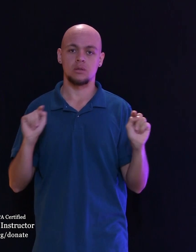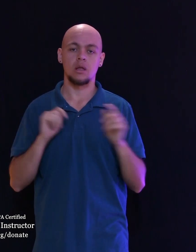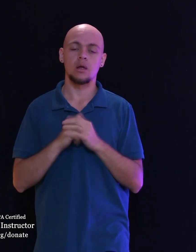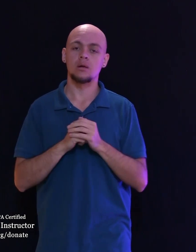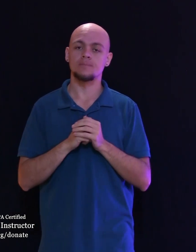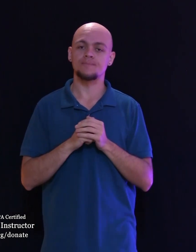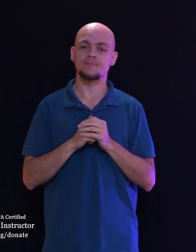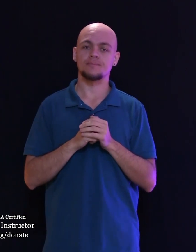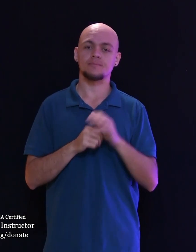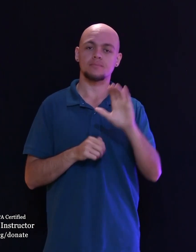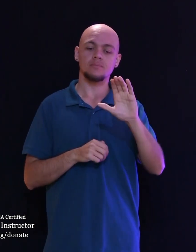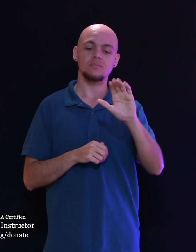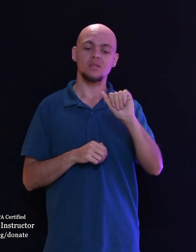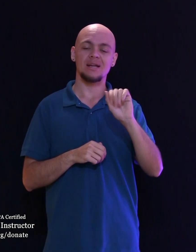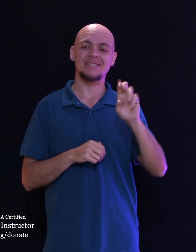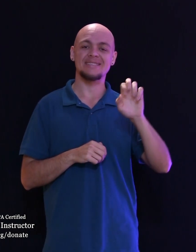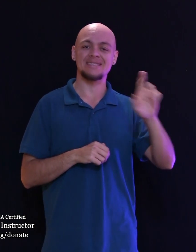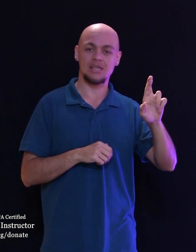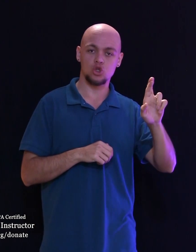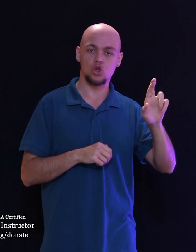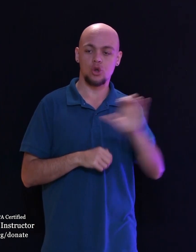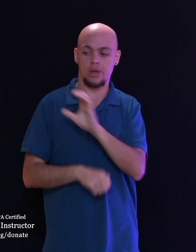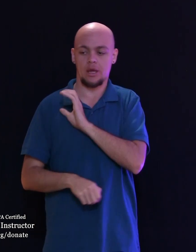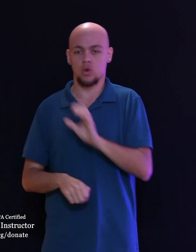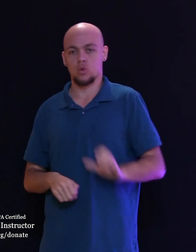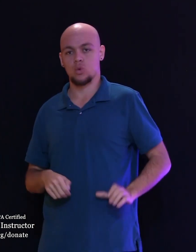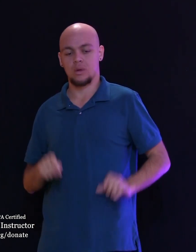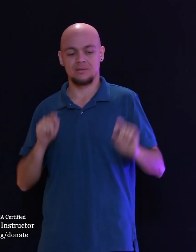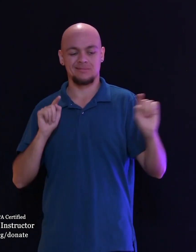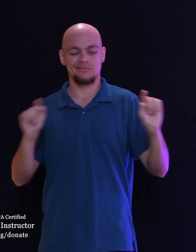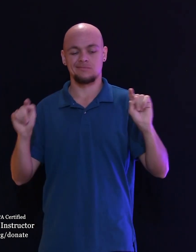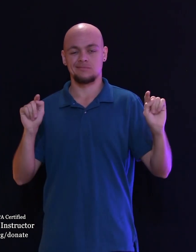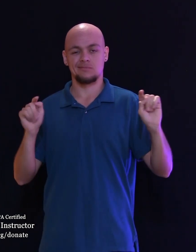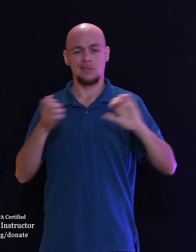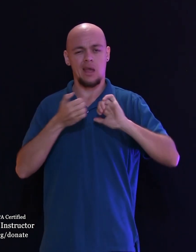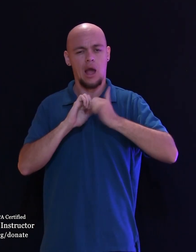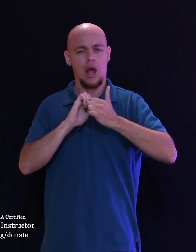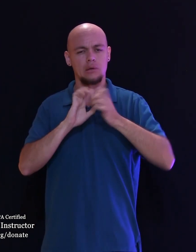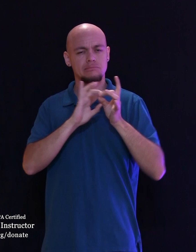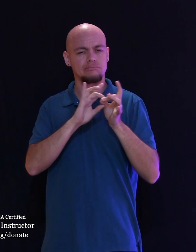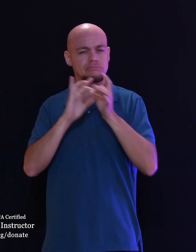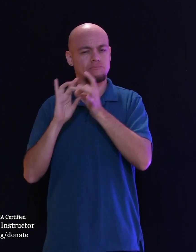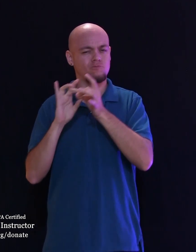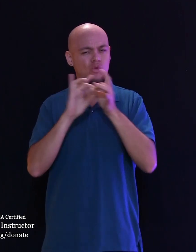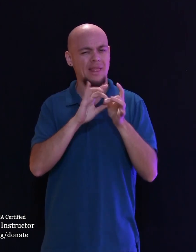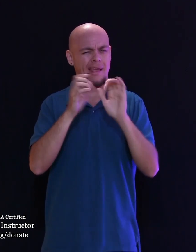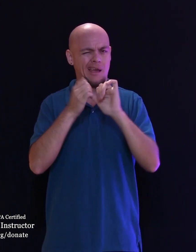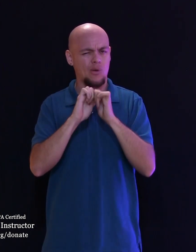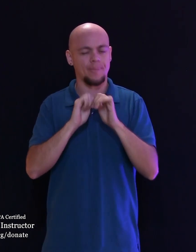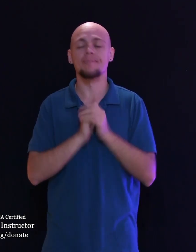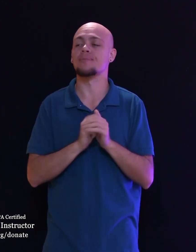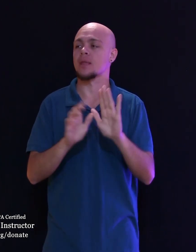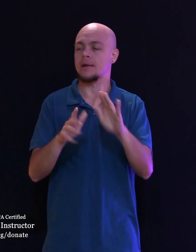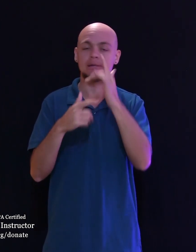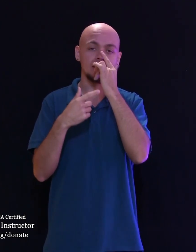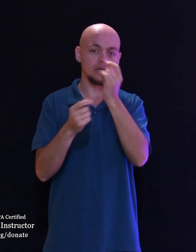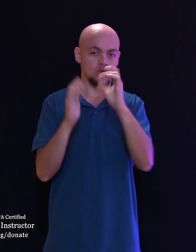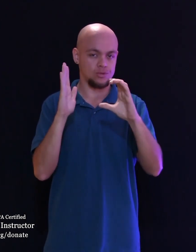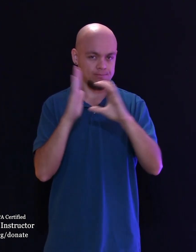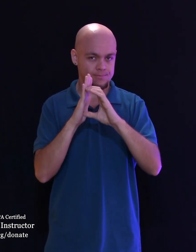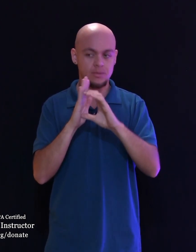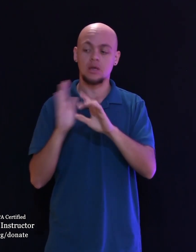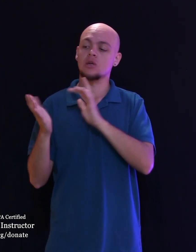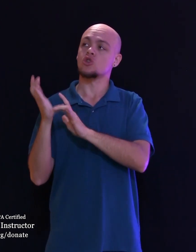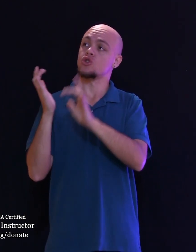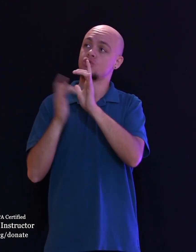How do we relate Caesar and Christ, government and the church? How do these relate together? There's an interesting passage of how